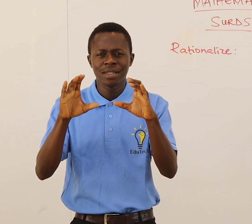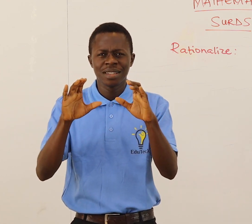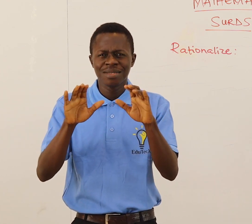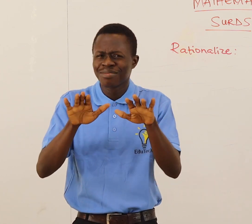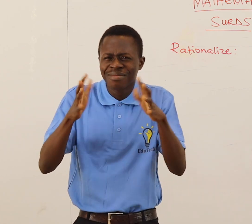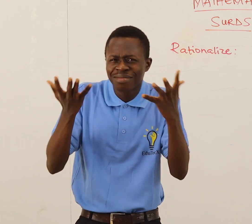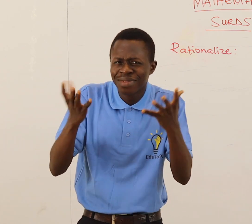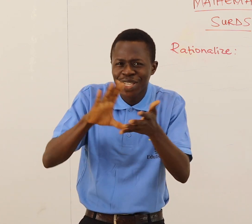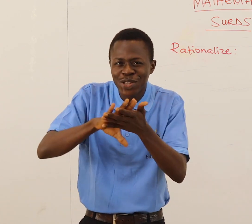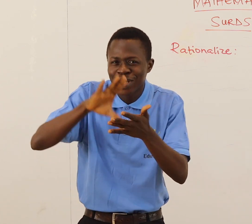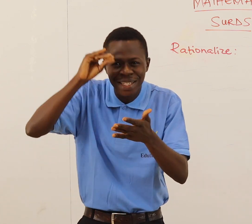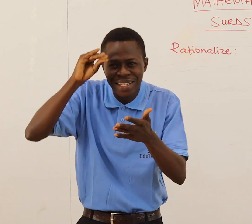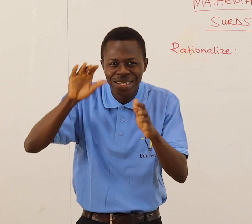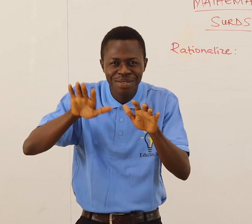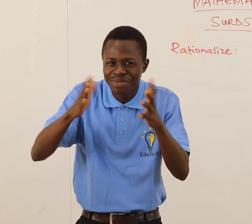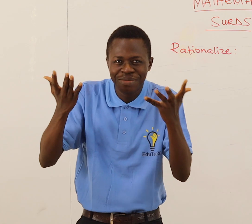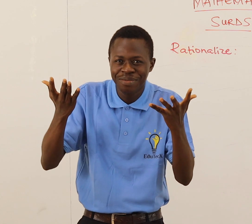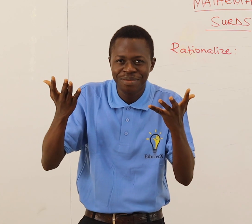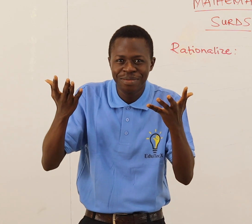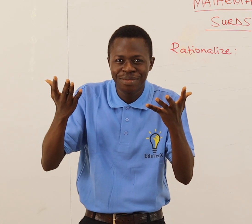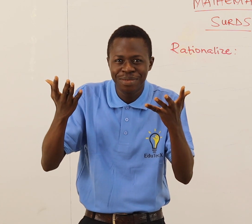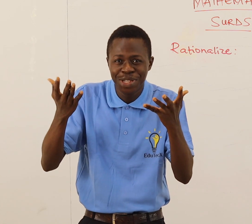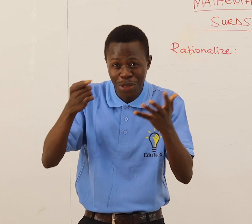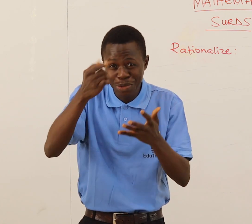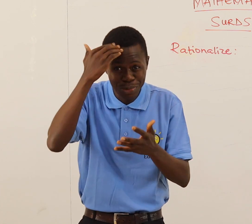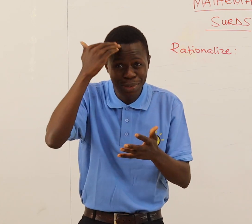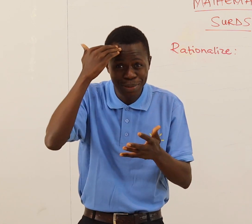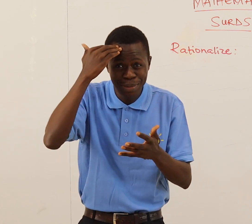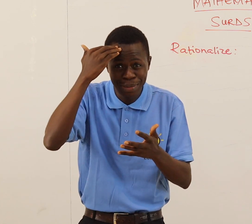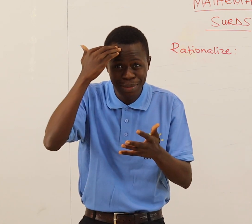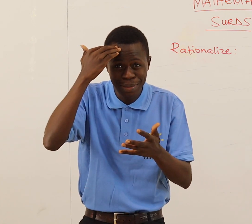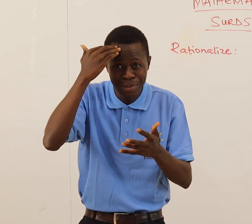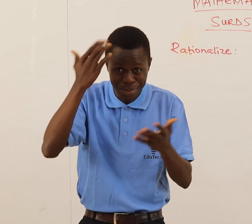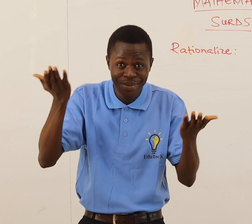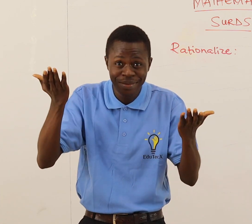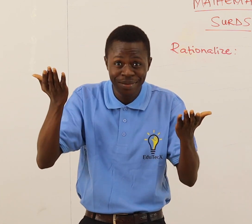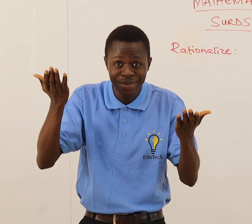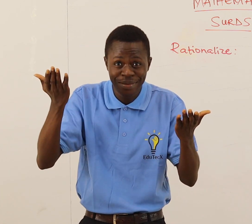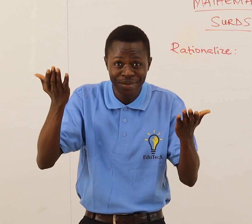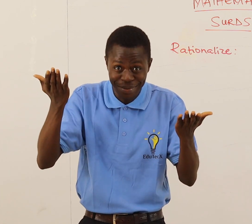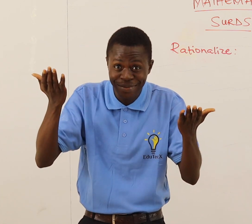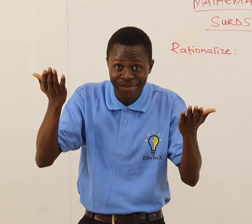what are we going to discuss? Do you know? Do you know what we are going to discuss today?